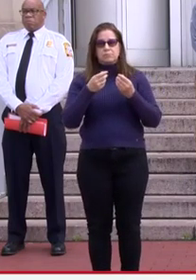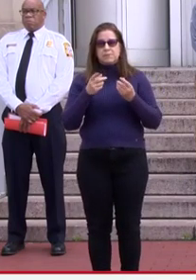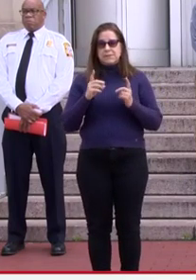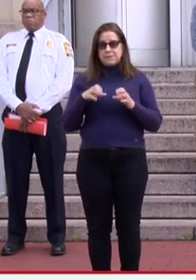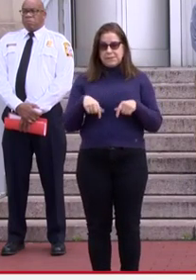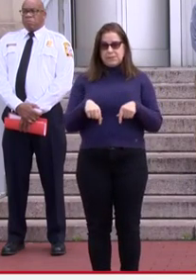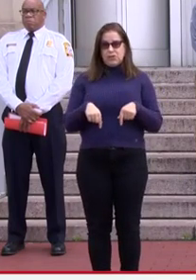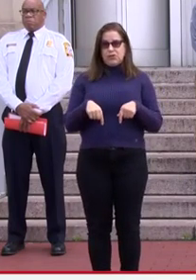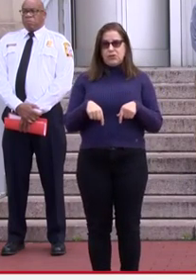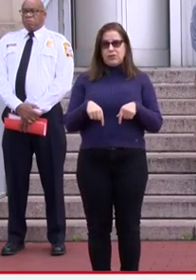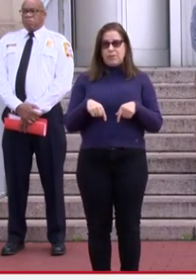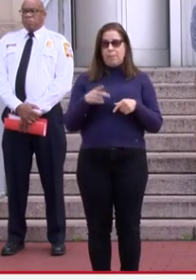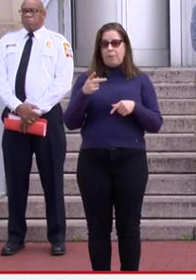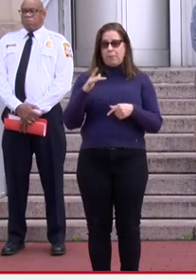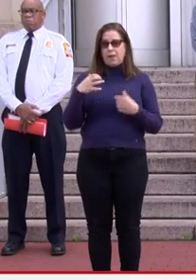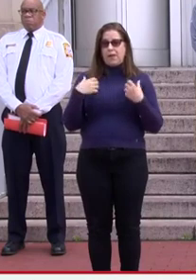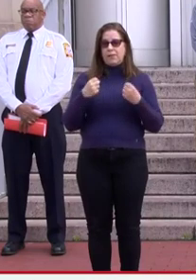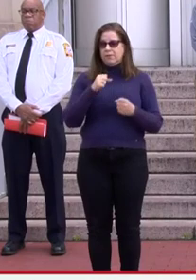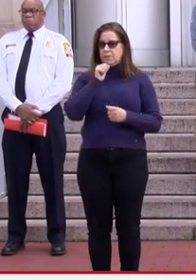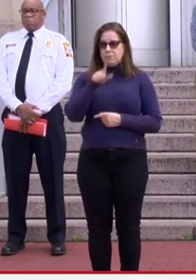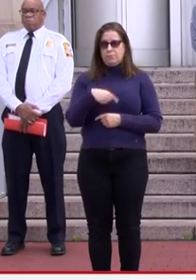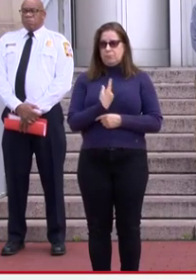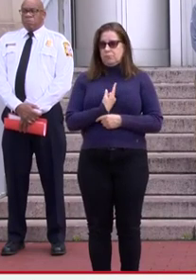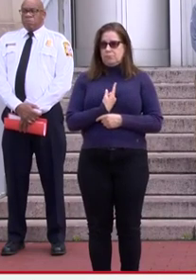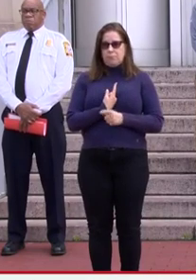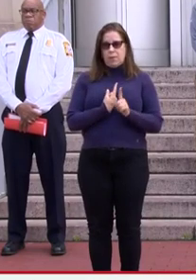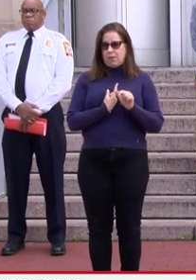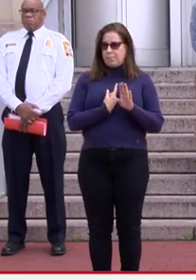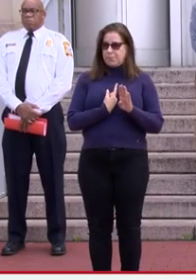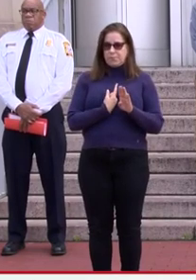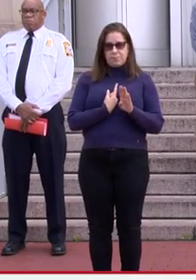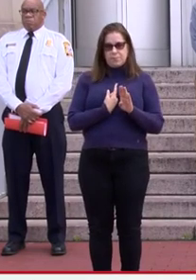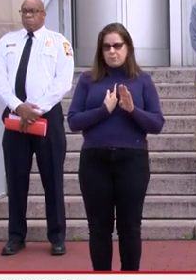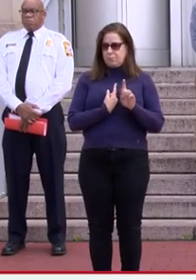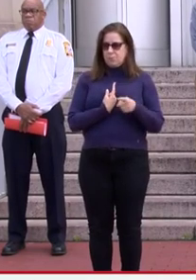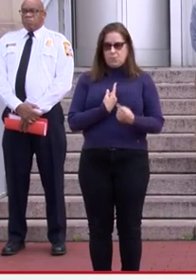is not the exclusive laboratory providing testing in the district.